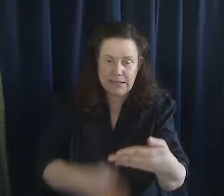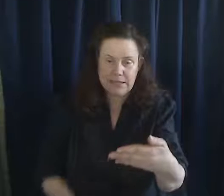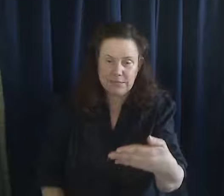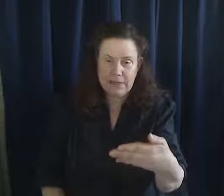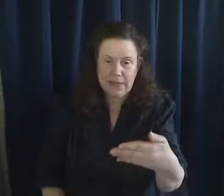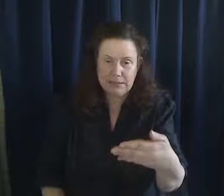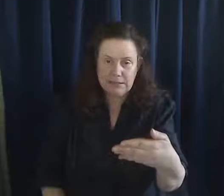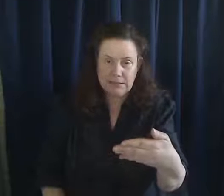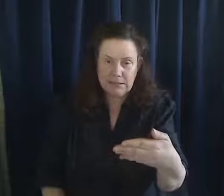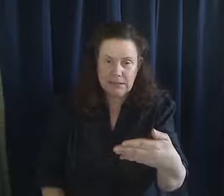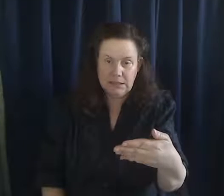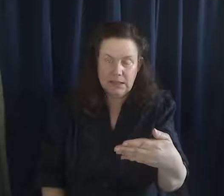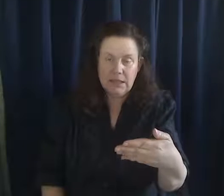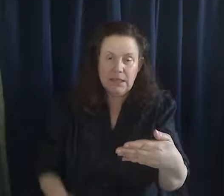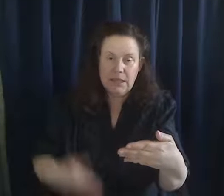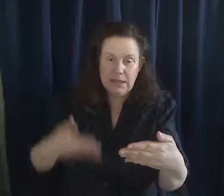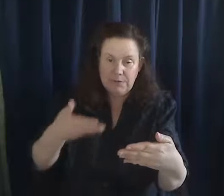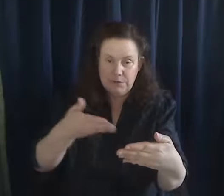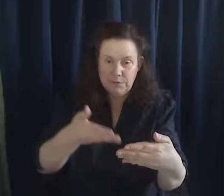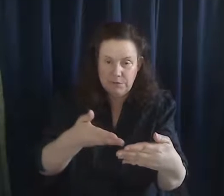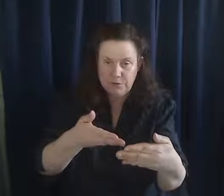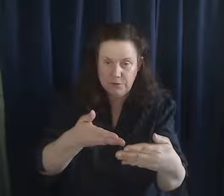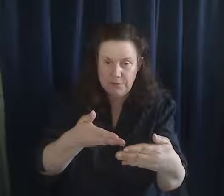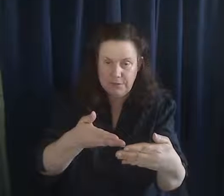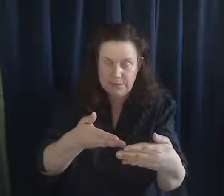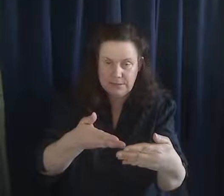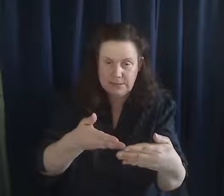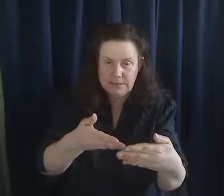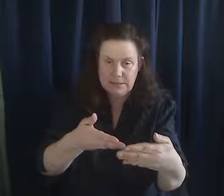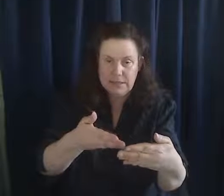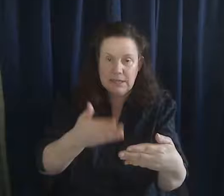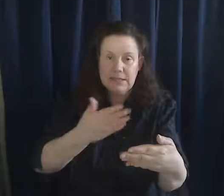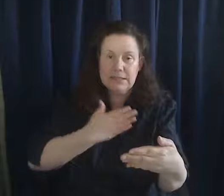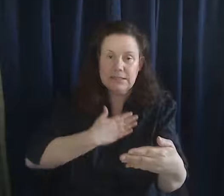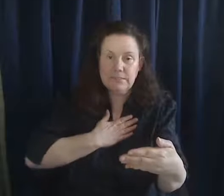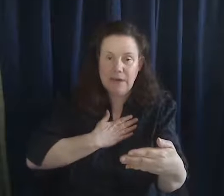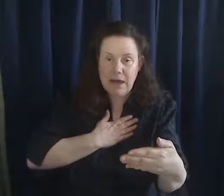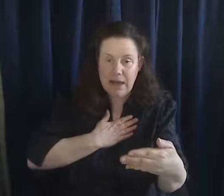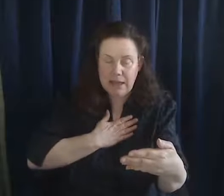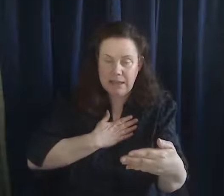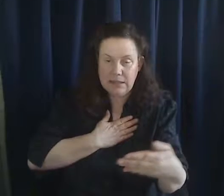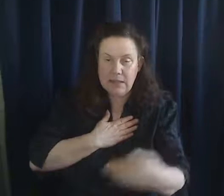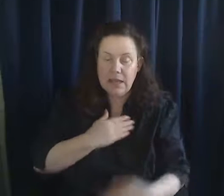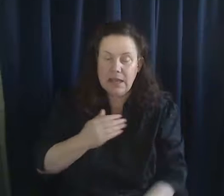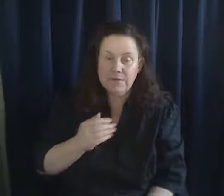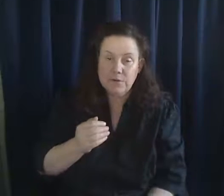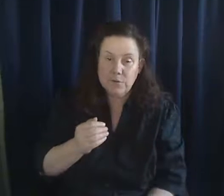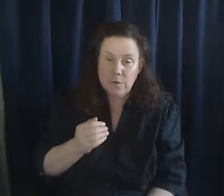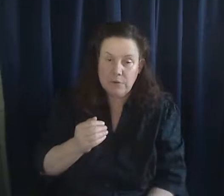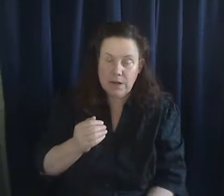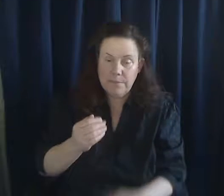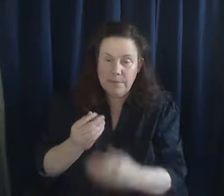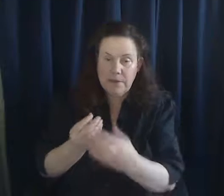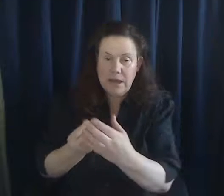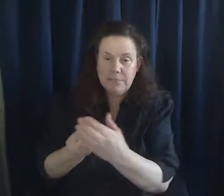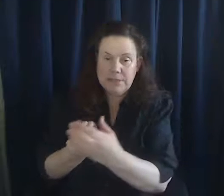is flat. I'm going to refer to it, this is my, and for grown-up, I'm